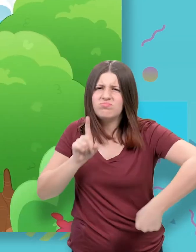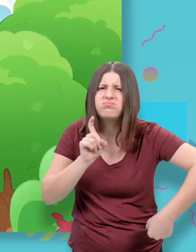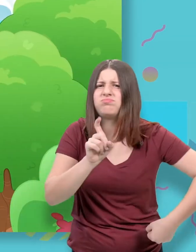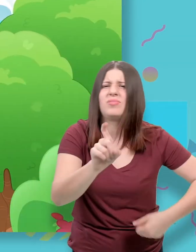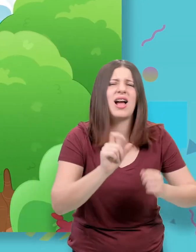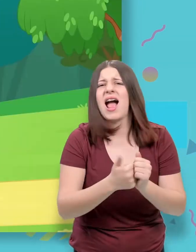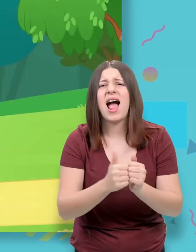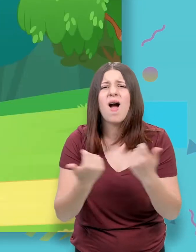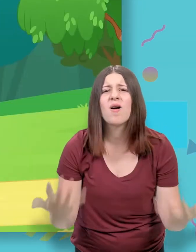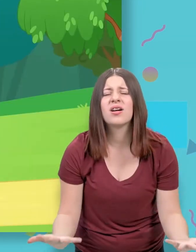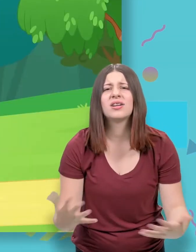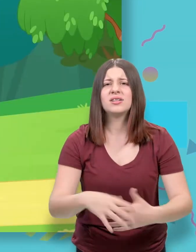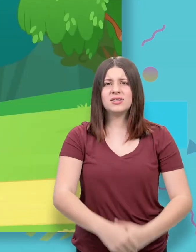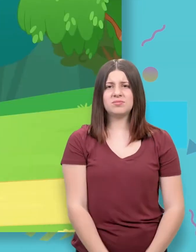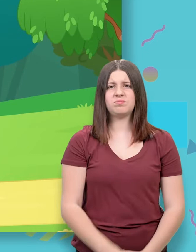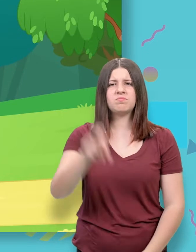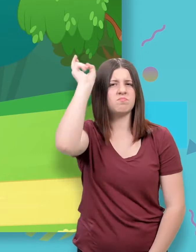Morphle, morph into a crane!